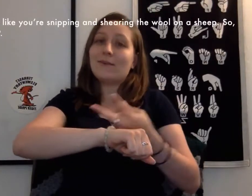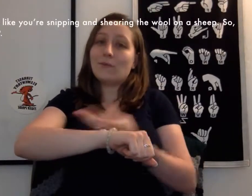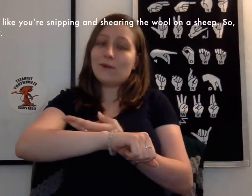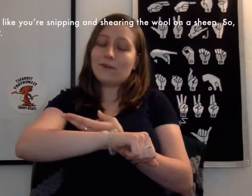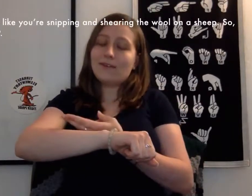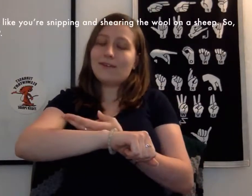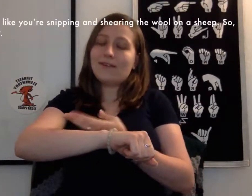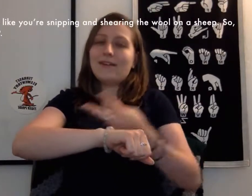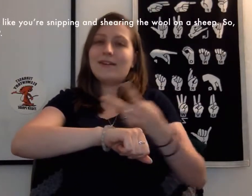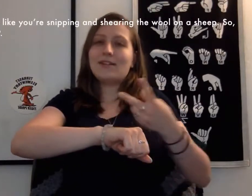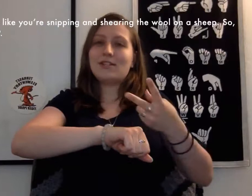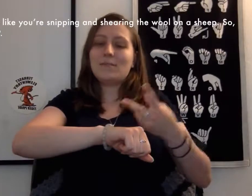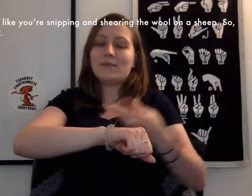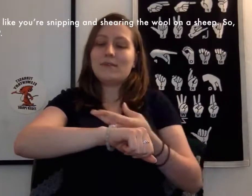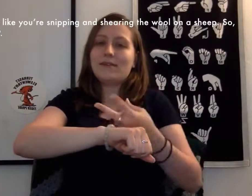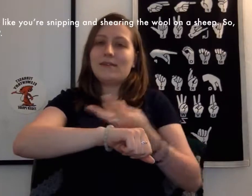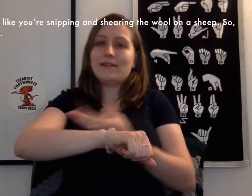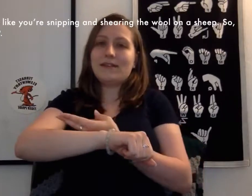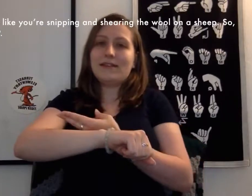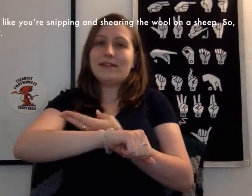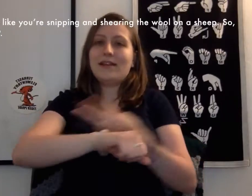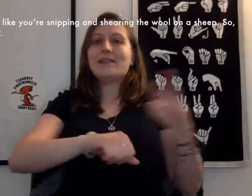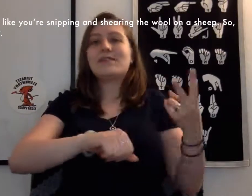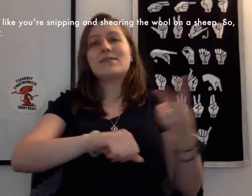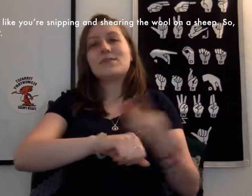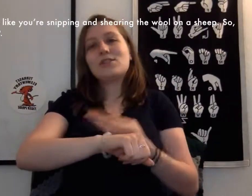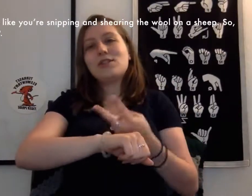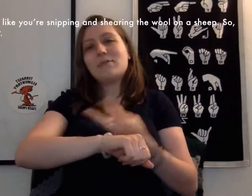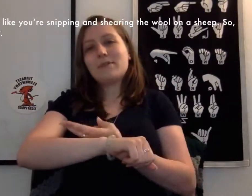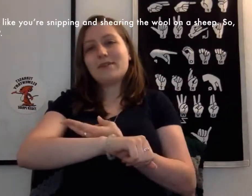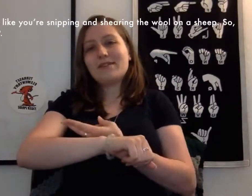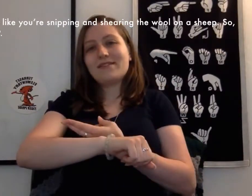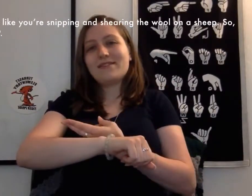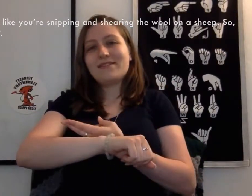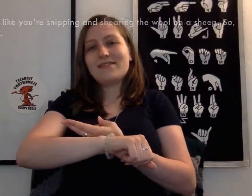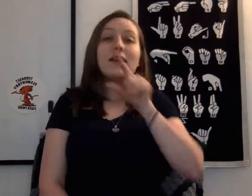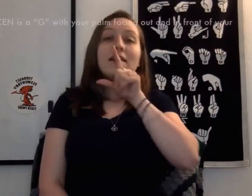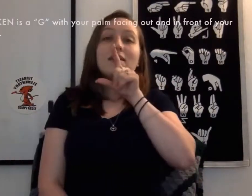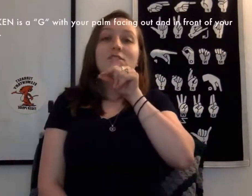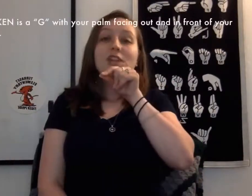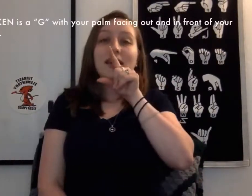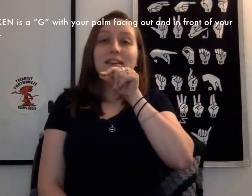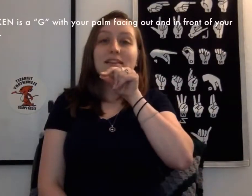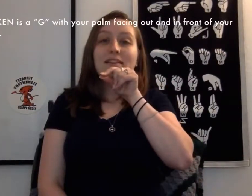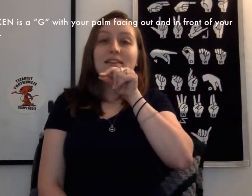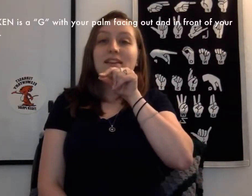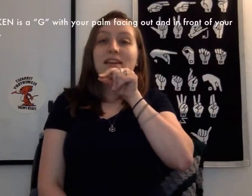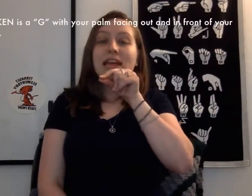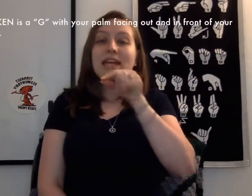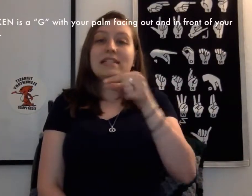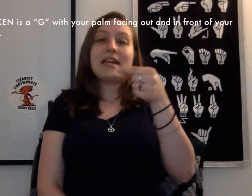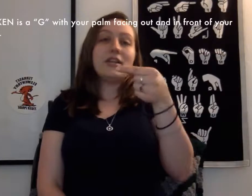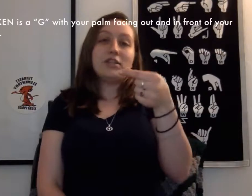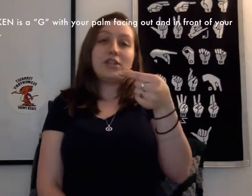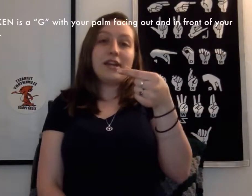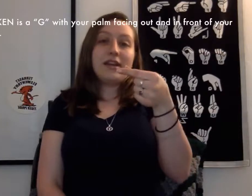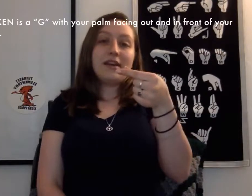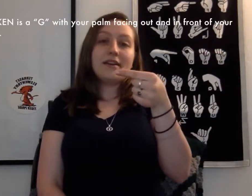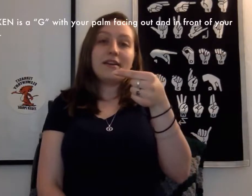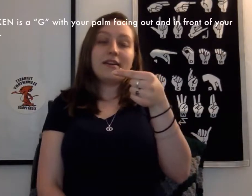wool on a sheep. So sheep. Chicken is a G with